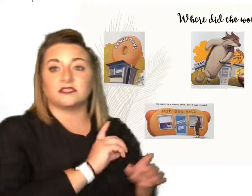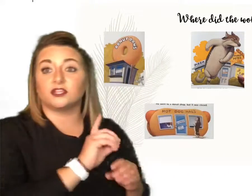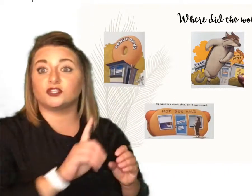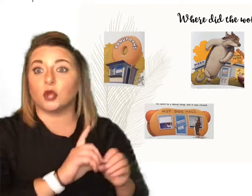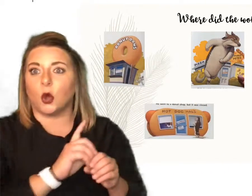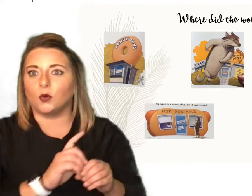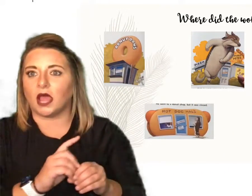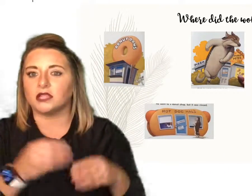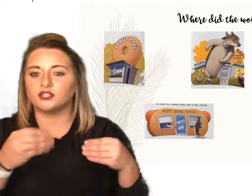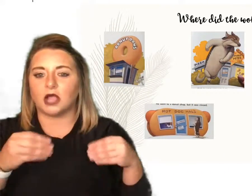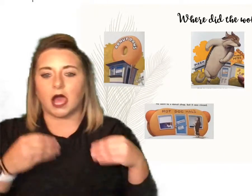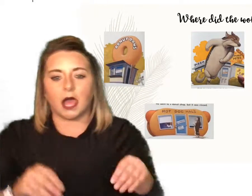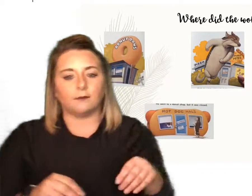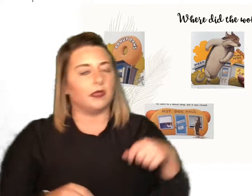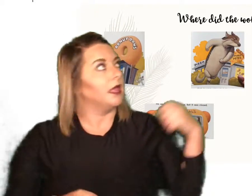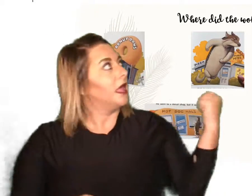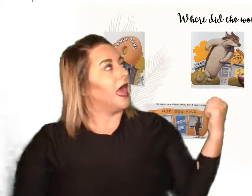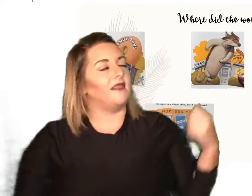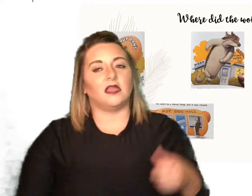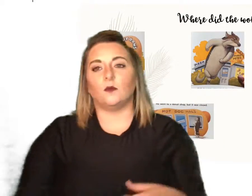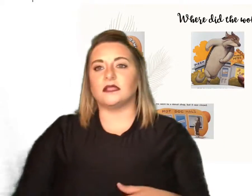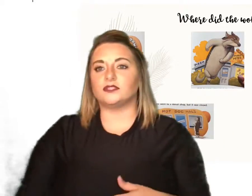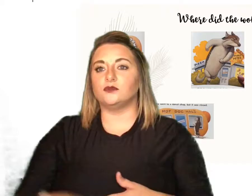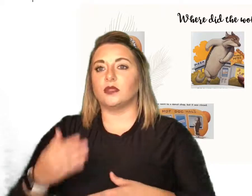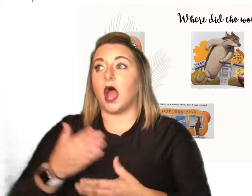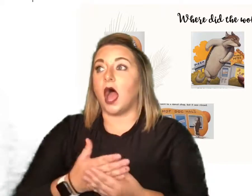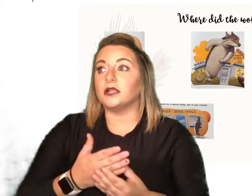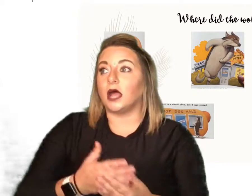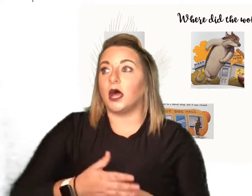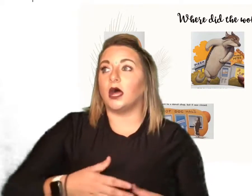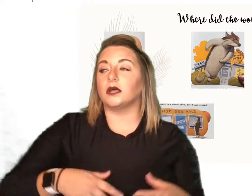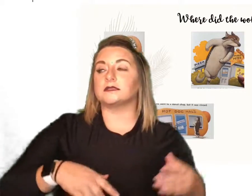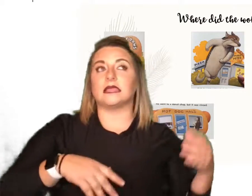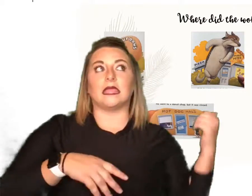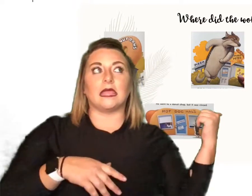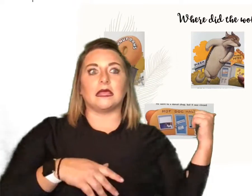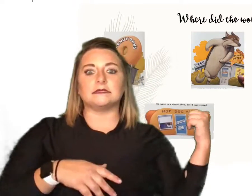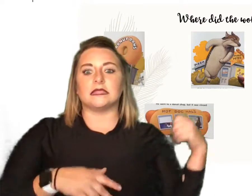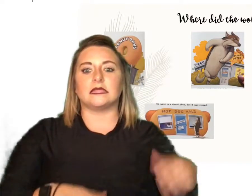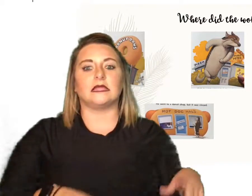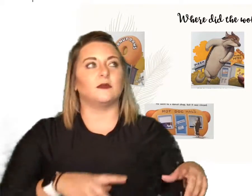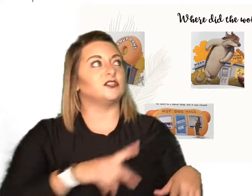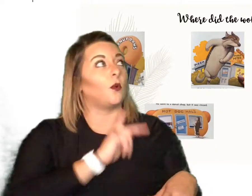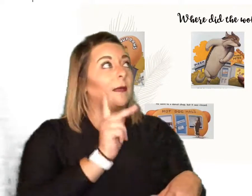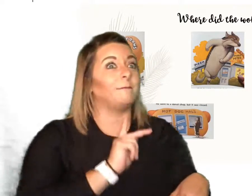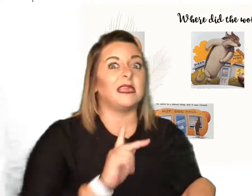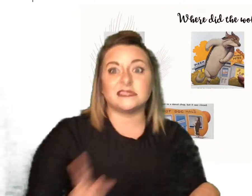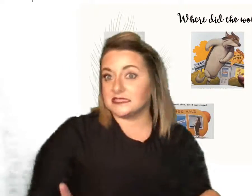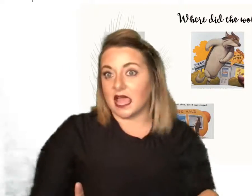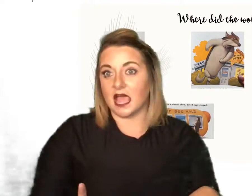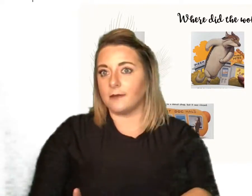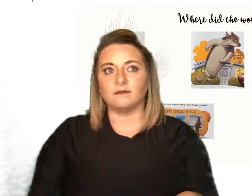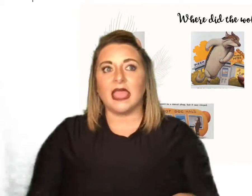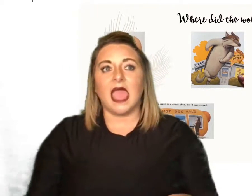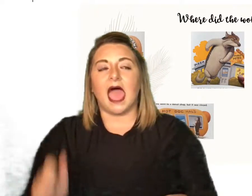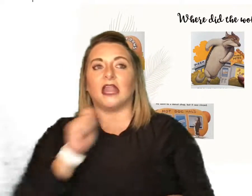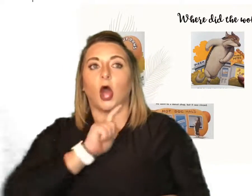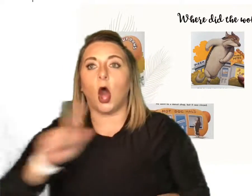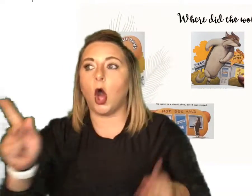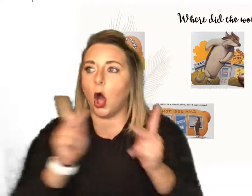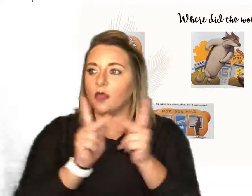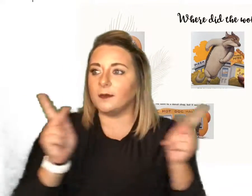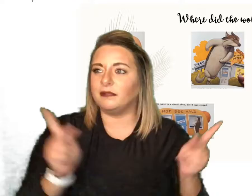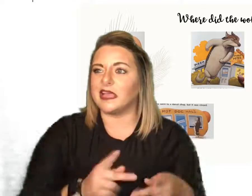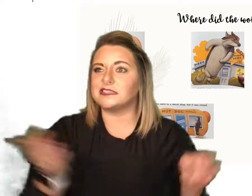remember he went to the donut shop, and then he went to the hot dog stand, and then he went to go get pizza,